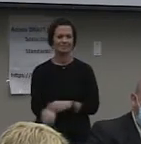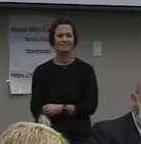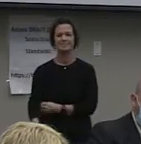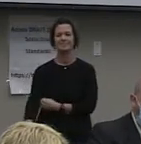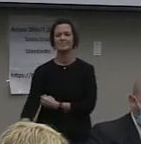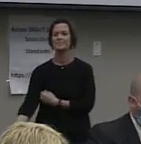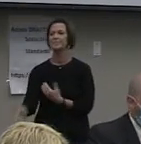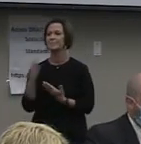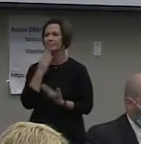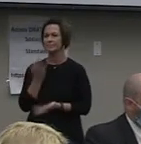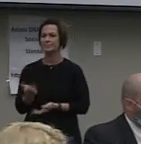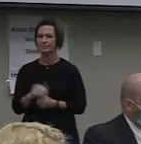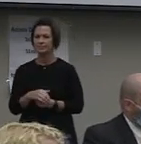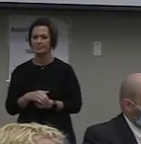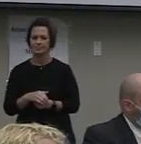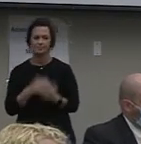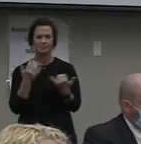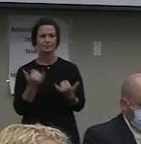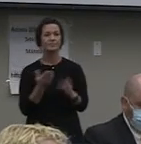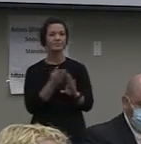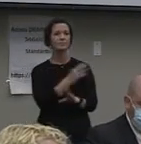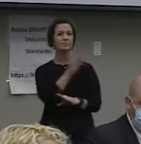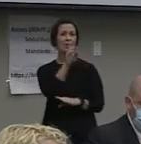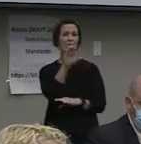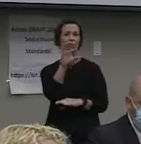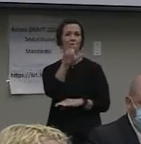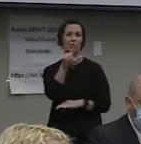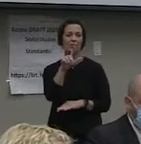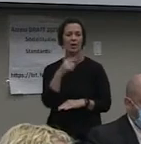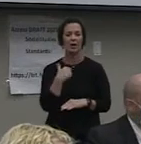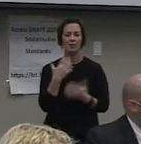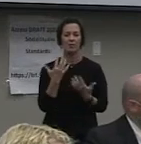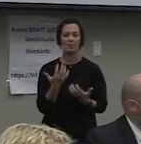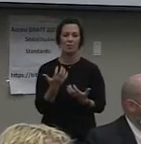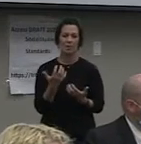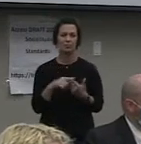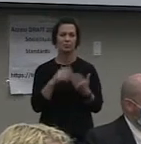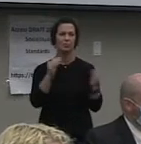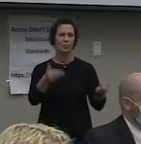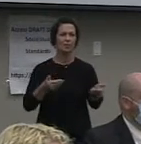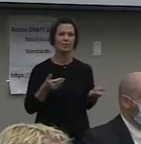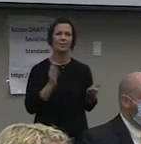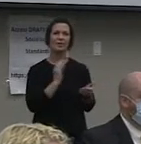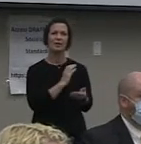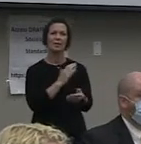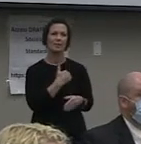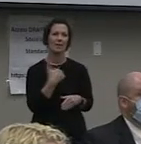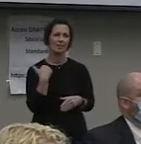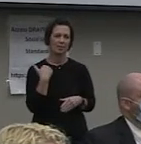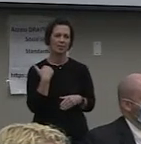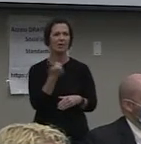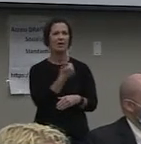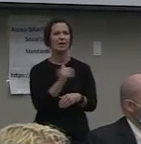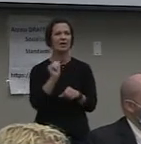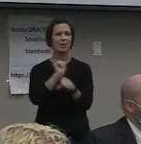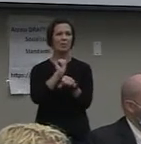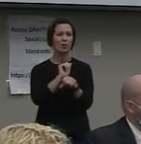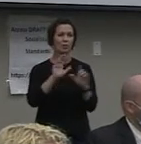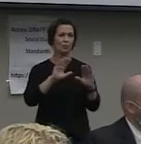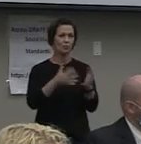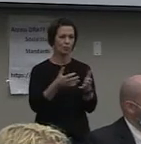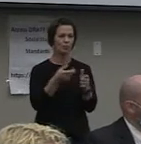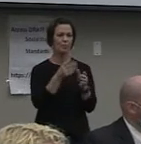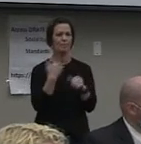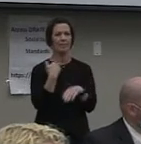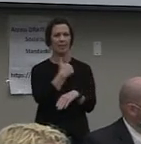Thank you. Now, before we call roll, we'd like to take just a second to, again, welcome the committee members, welcome any work group members who may be in the